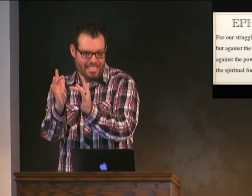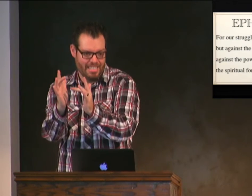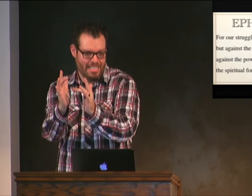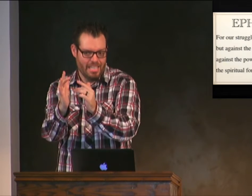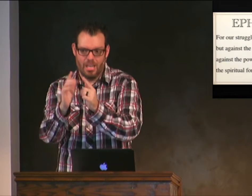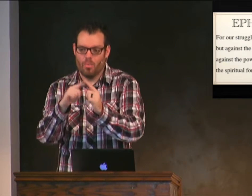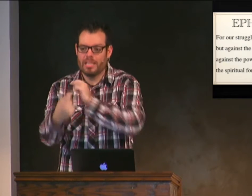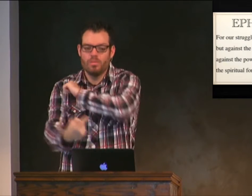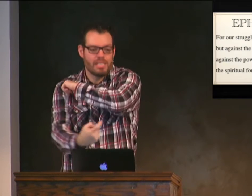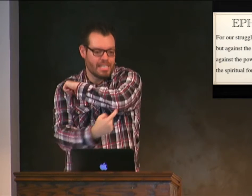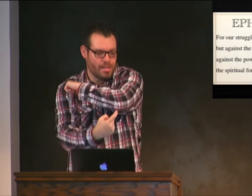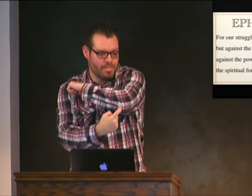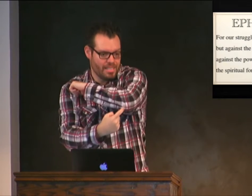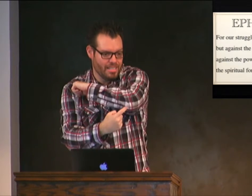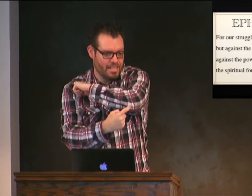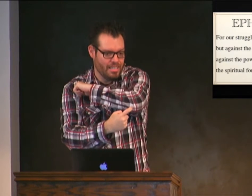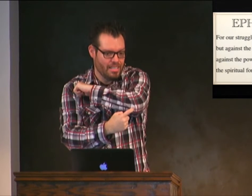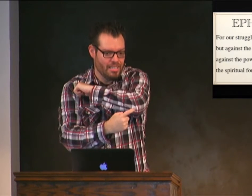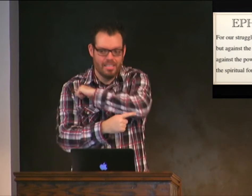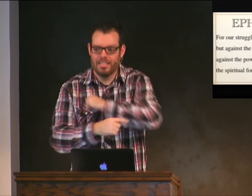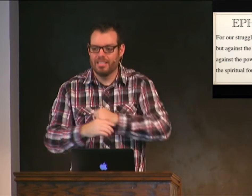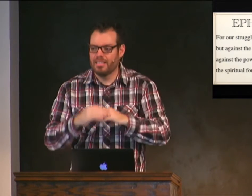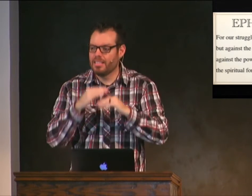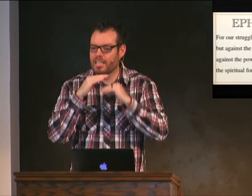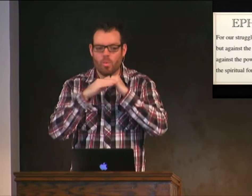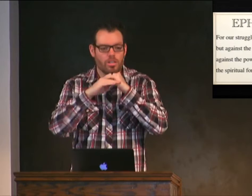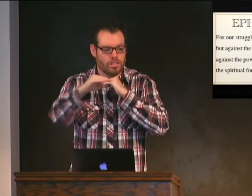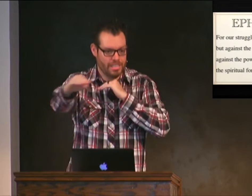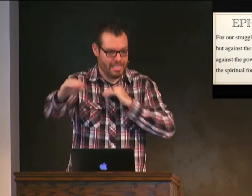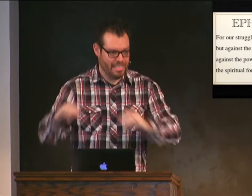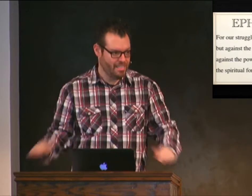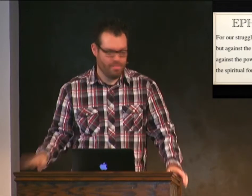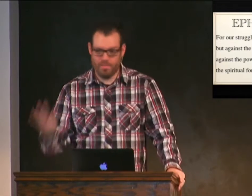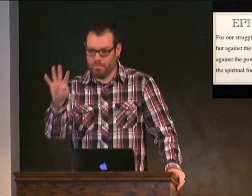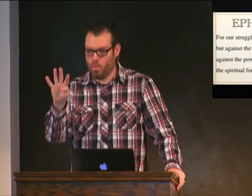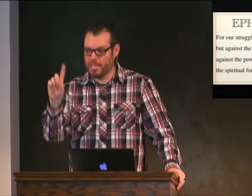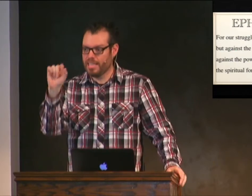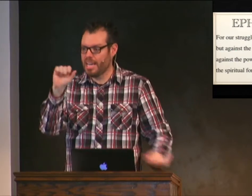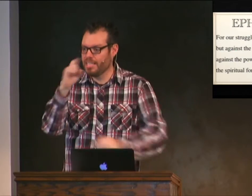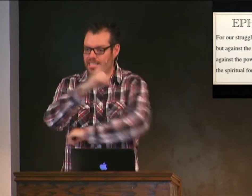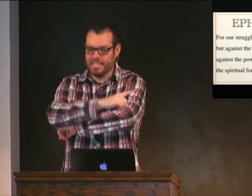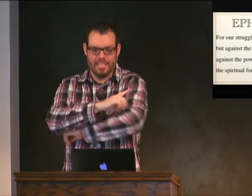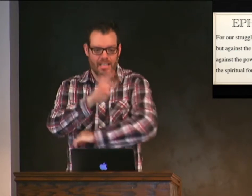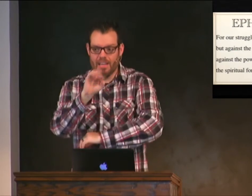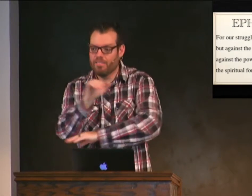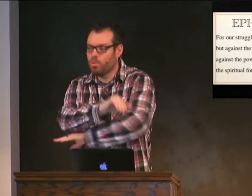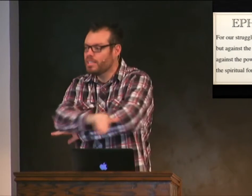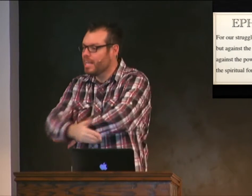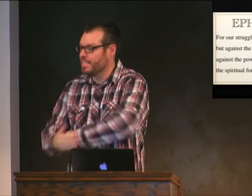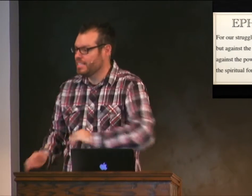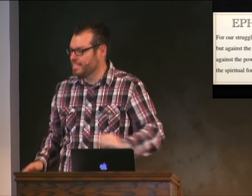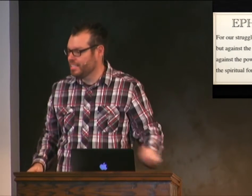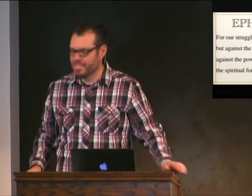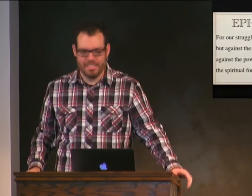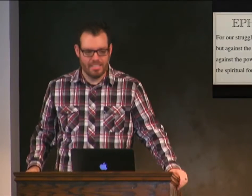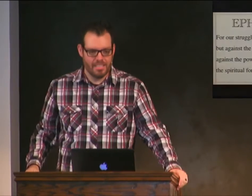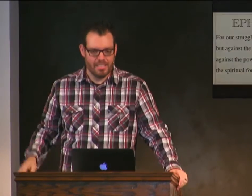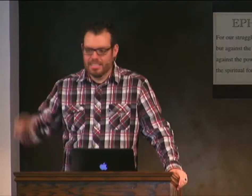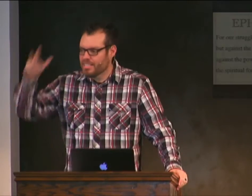Jesus, when he was tempted in the wilderness for 40 days and 40